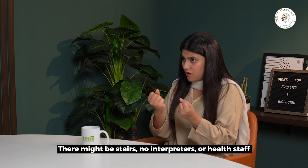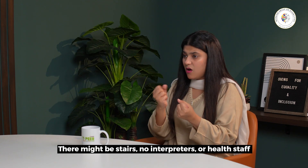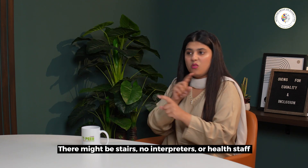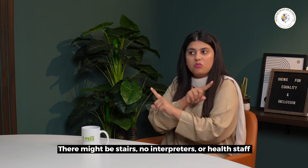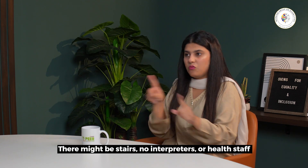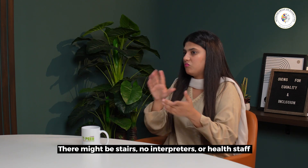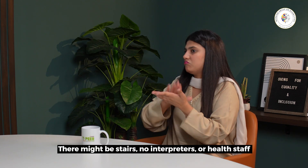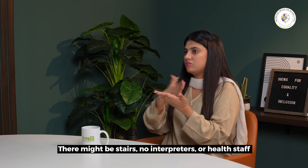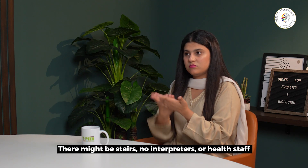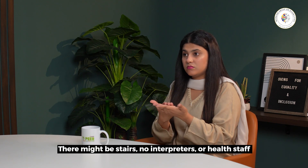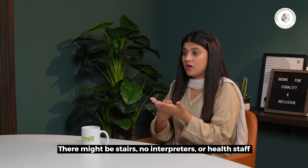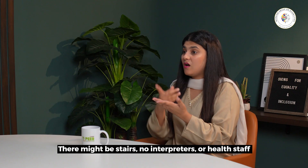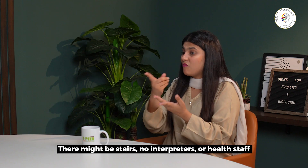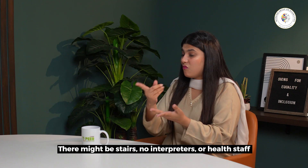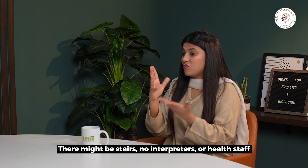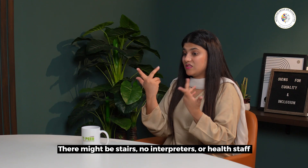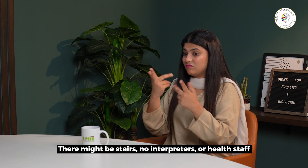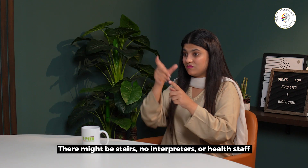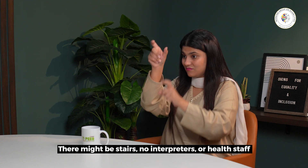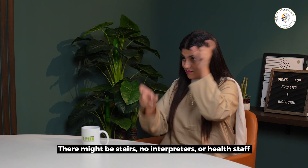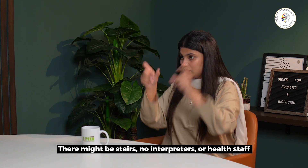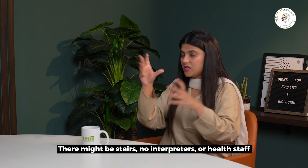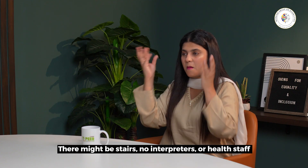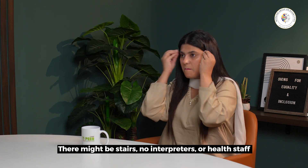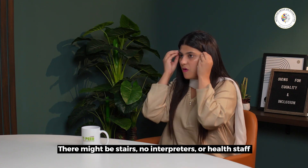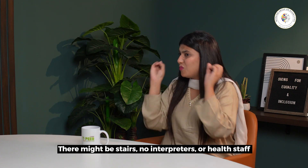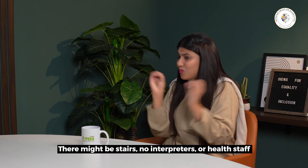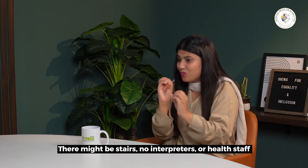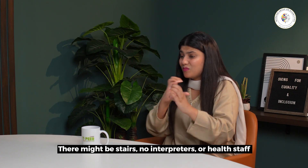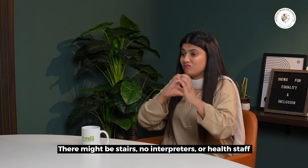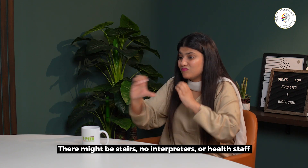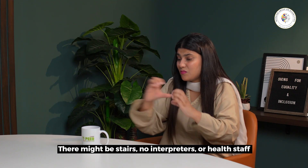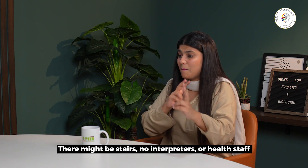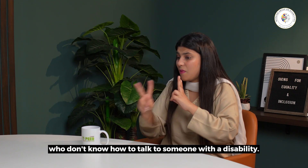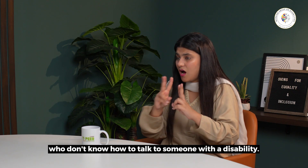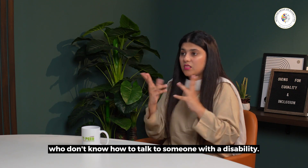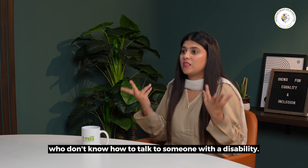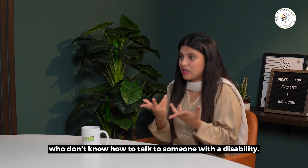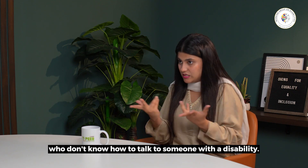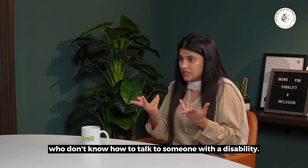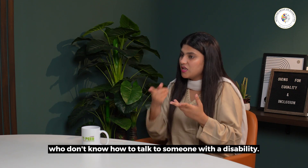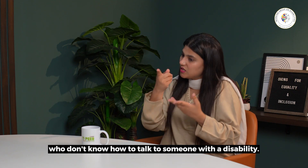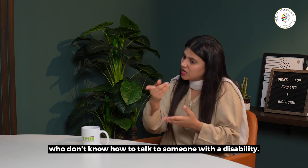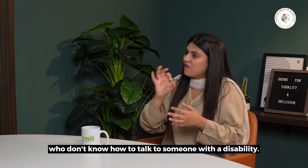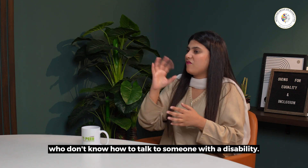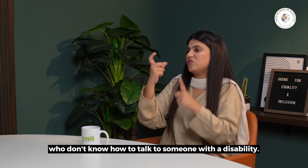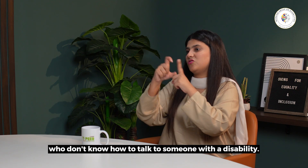There might be stairs, no interpreters, or health staff who don't know how to talk